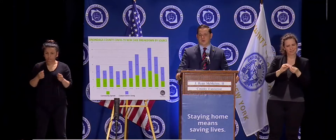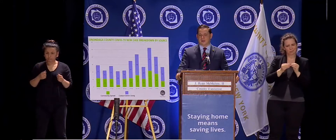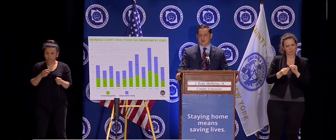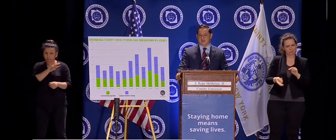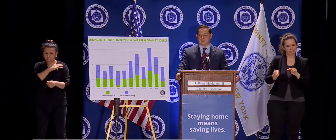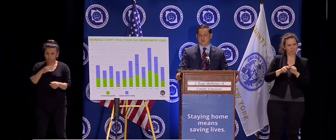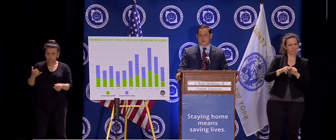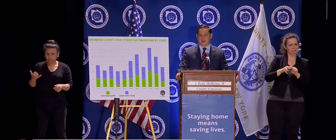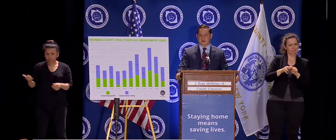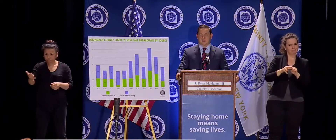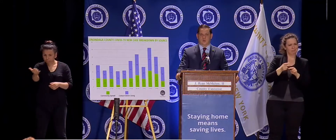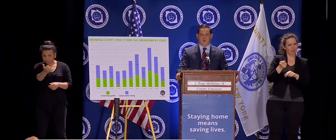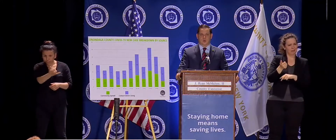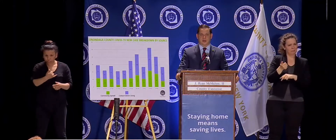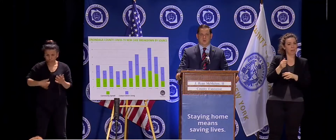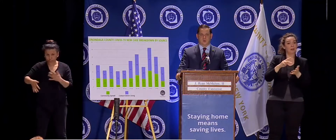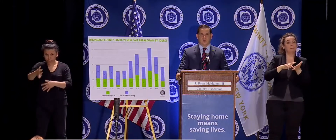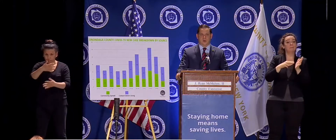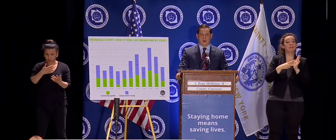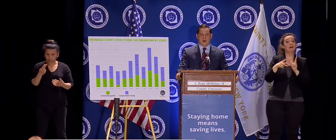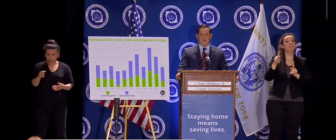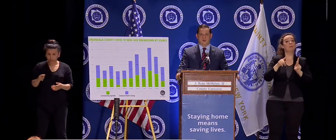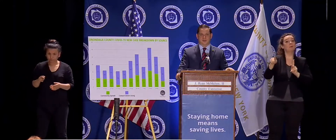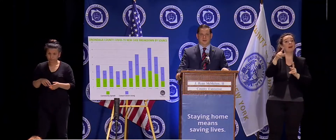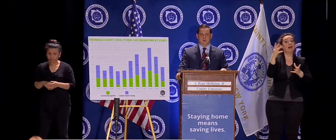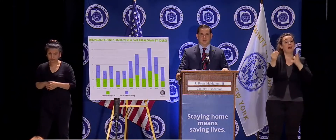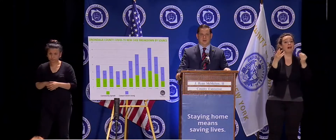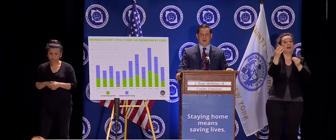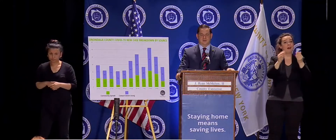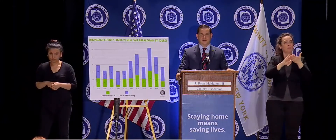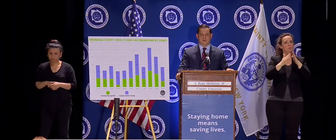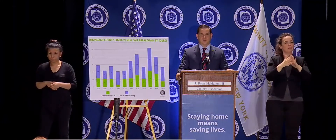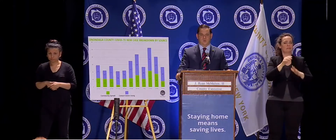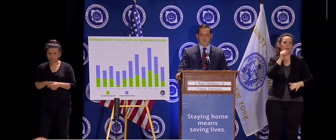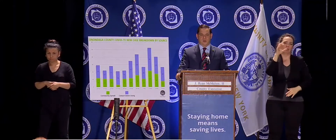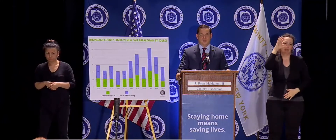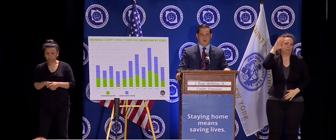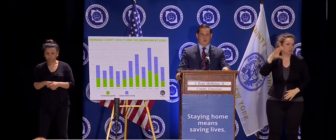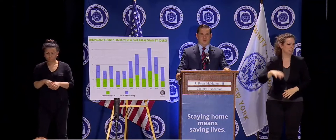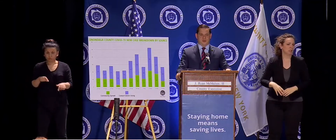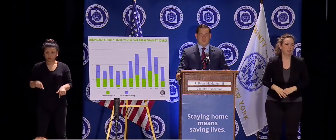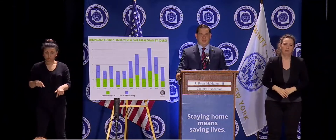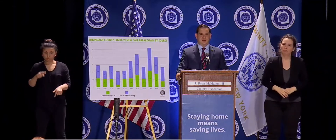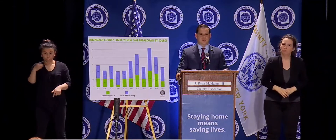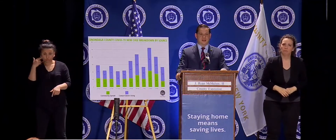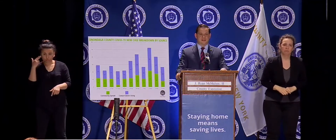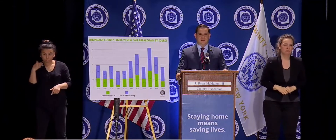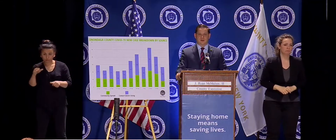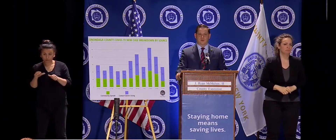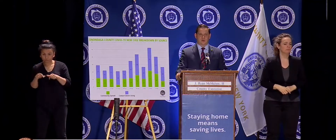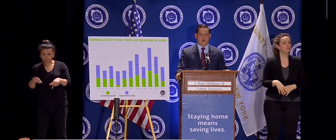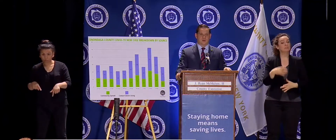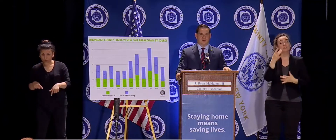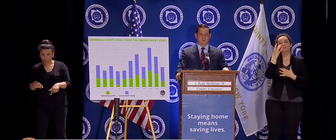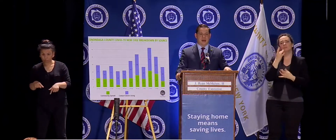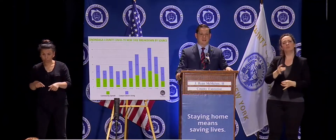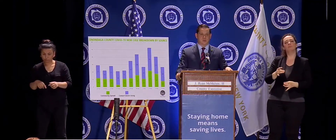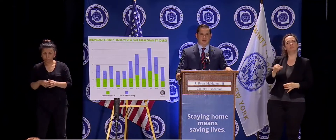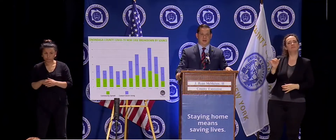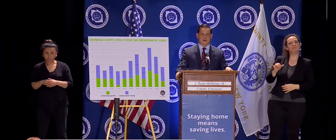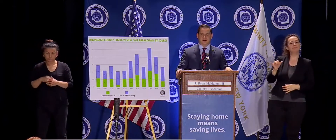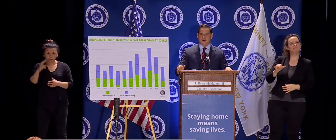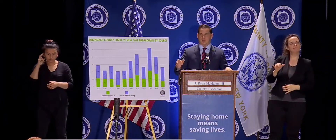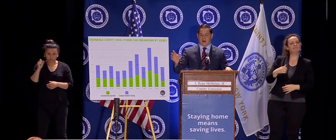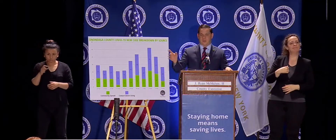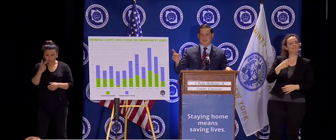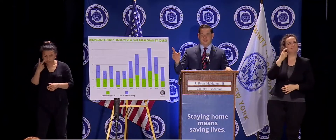so. It's interesting. I think over the weekend we'll know how we did with the increased activity over this past